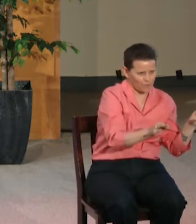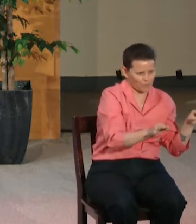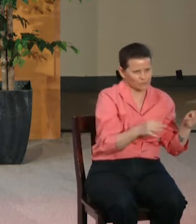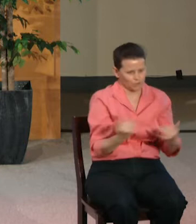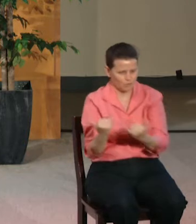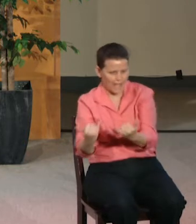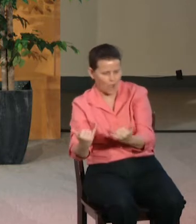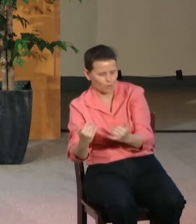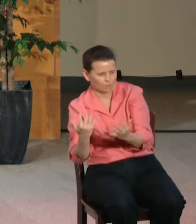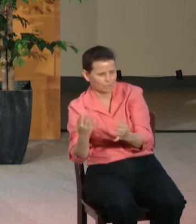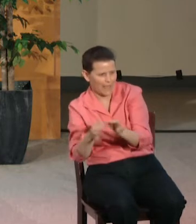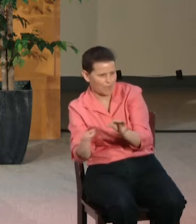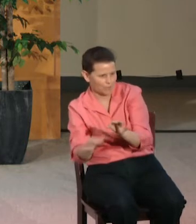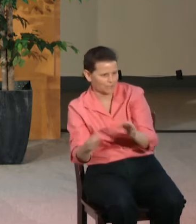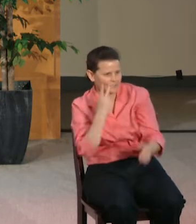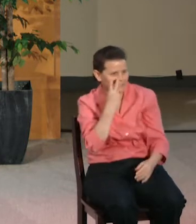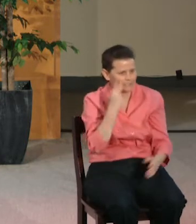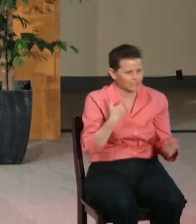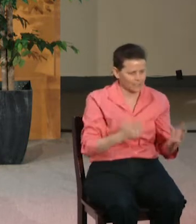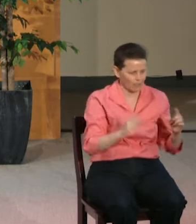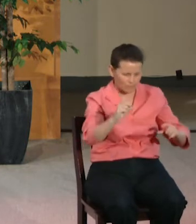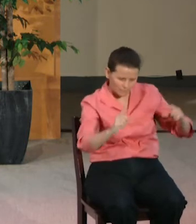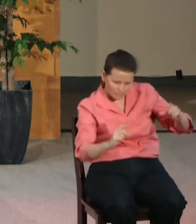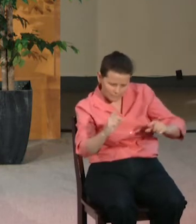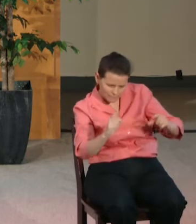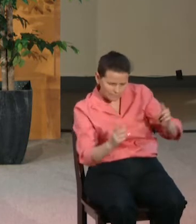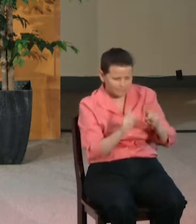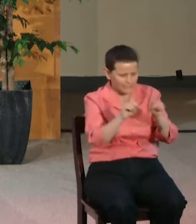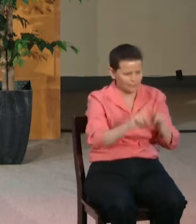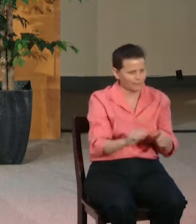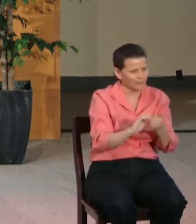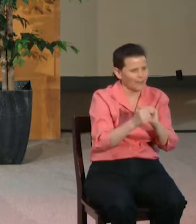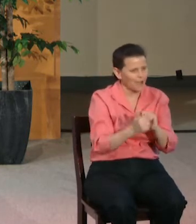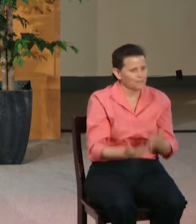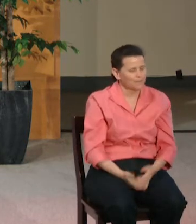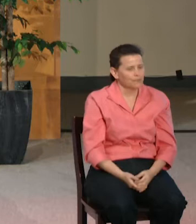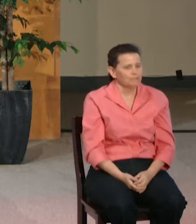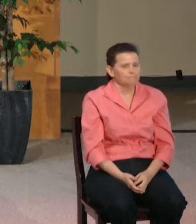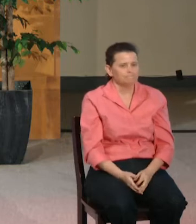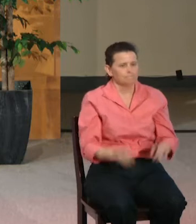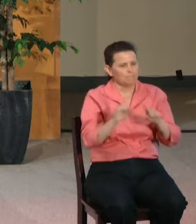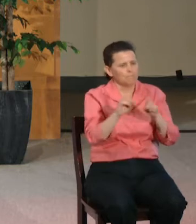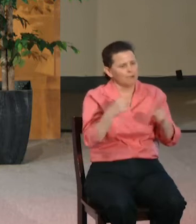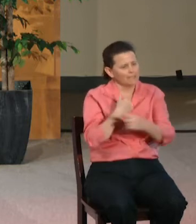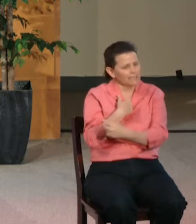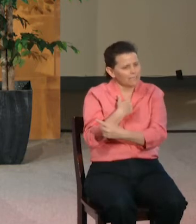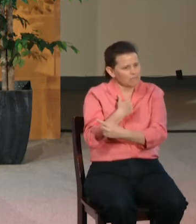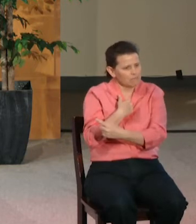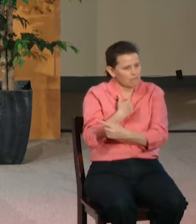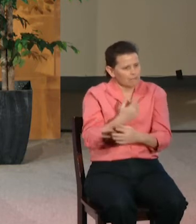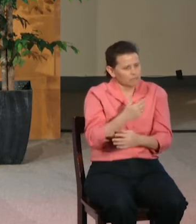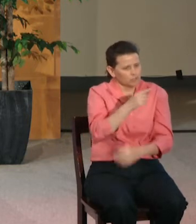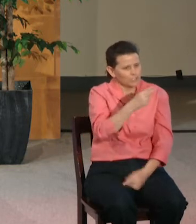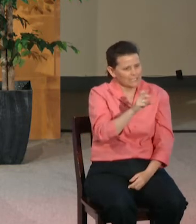to us today, and tease out those differences. But in this, doesn't that sound a whole lot like Unity Principle number 2? We